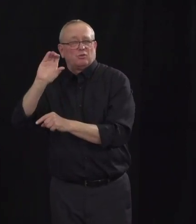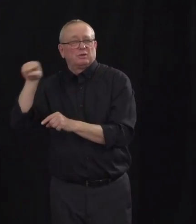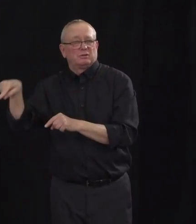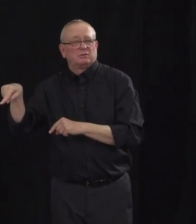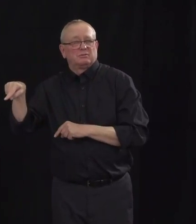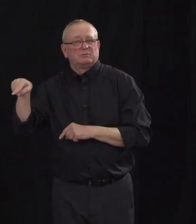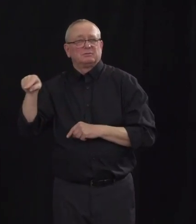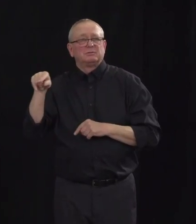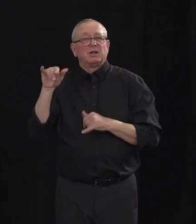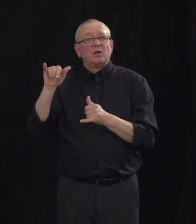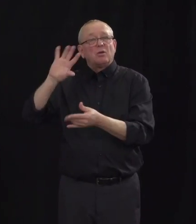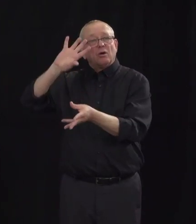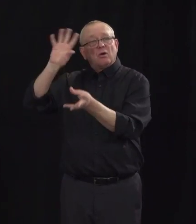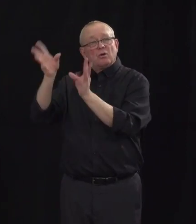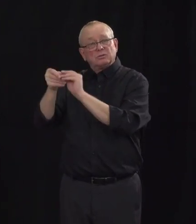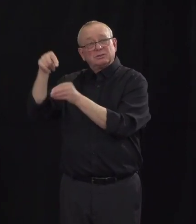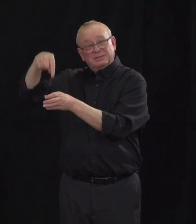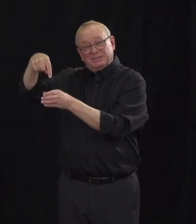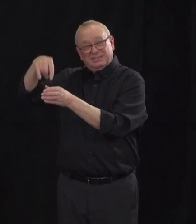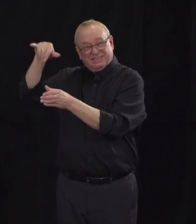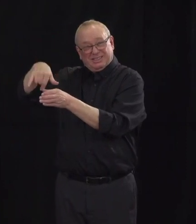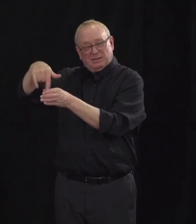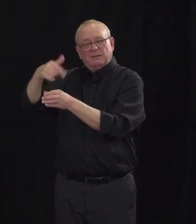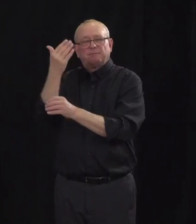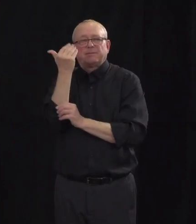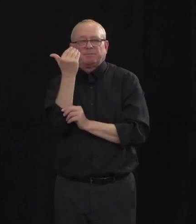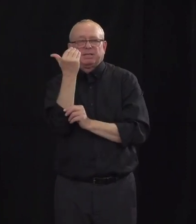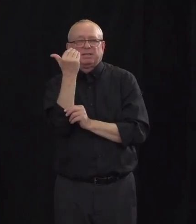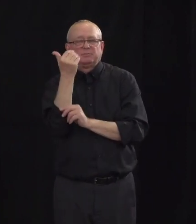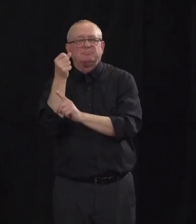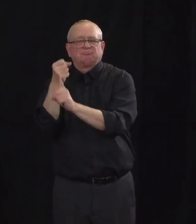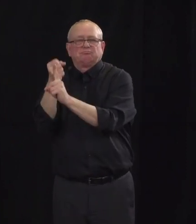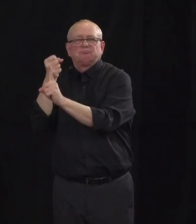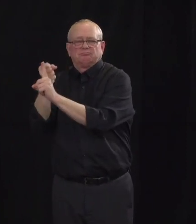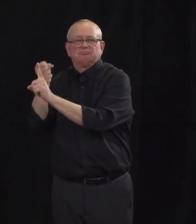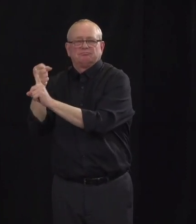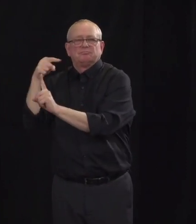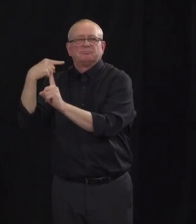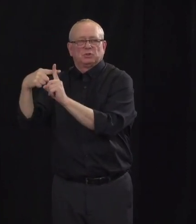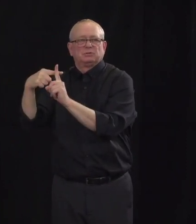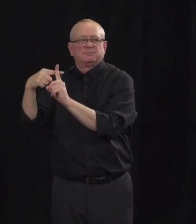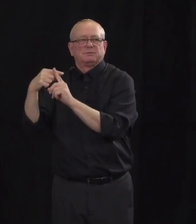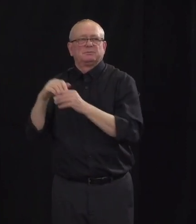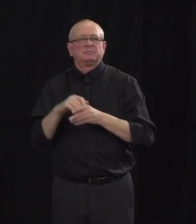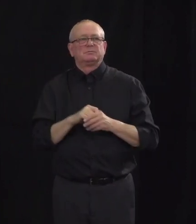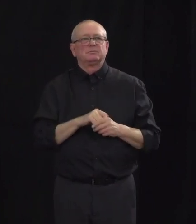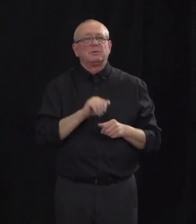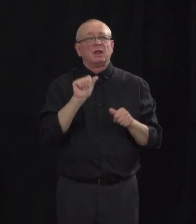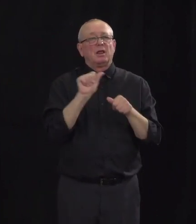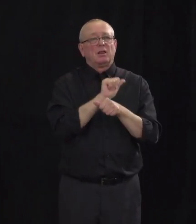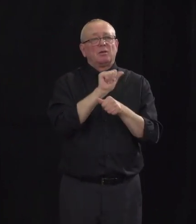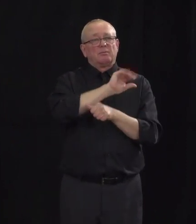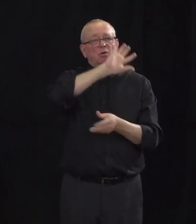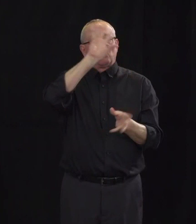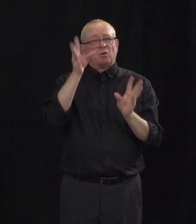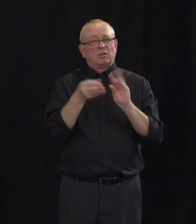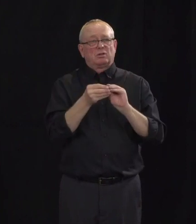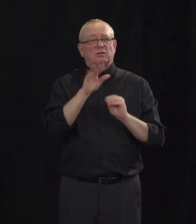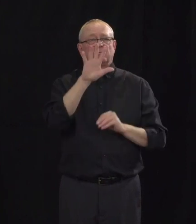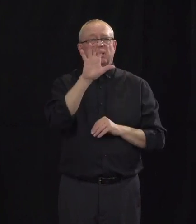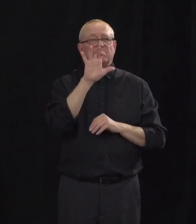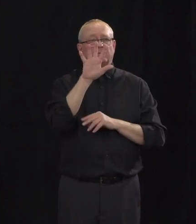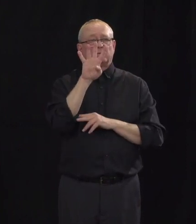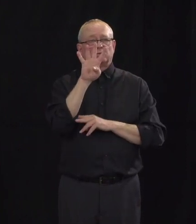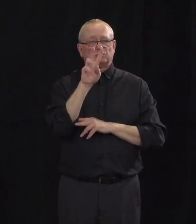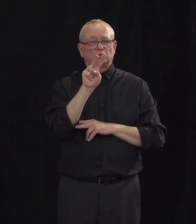15. There have now been 542 cases identified in our province. We suspect up to